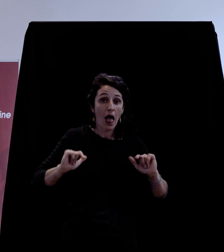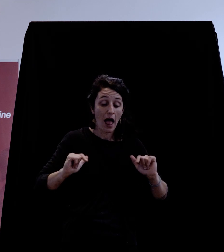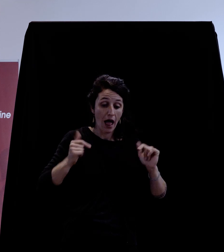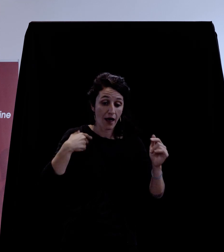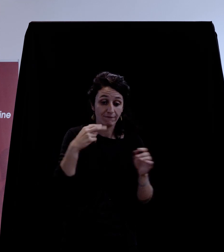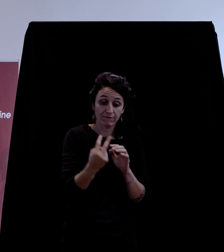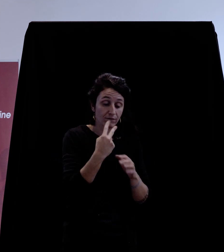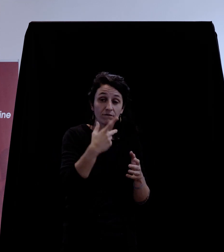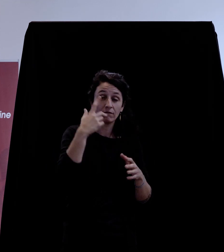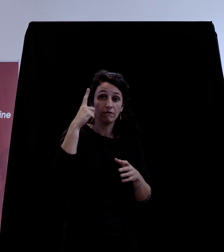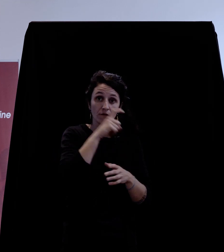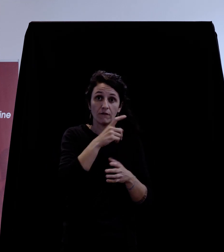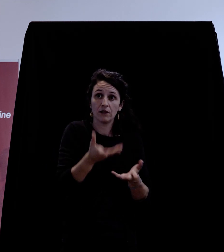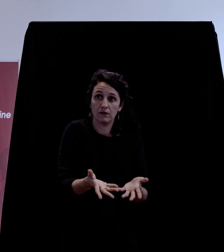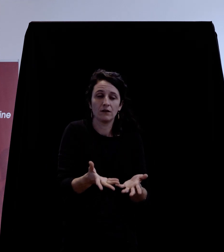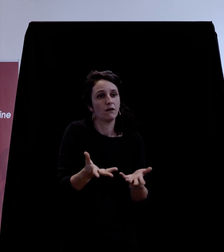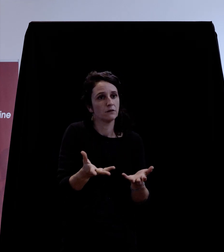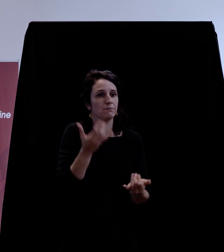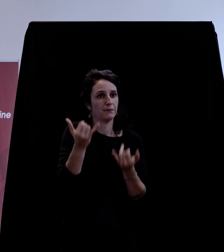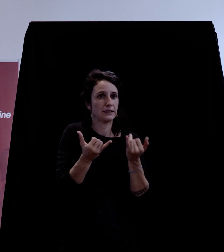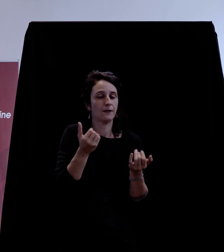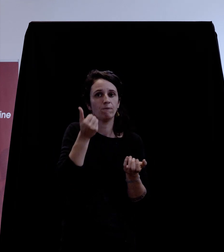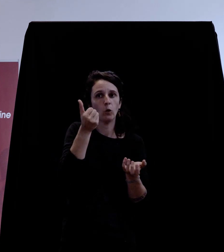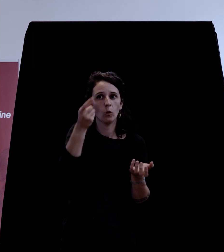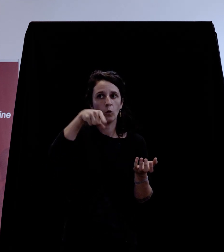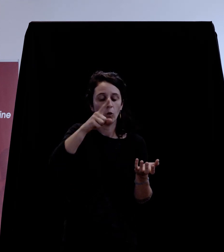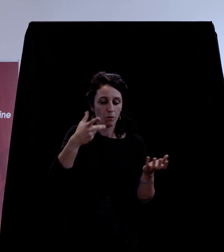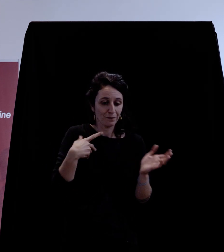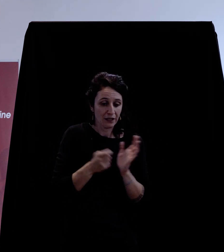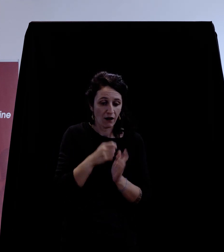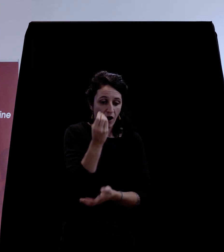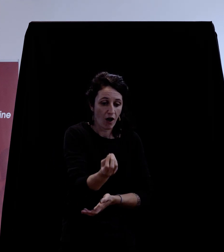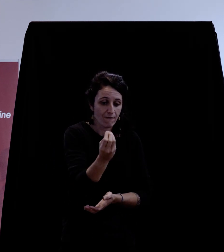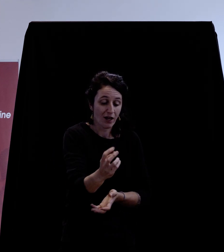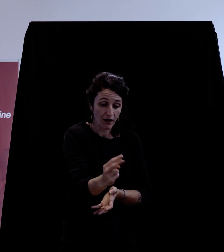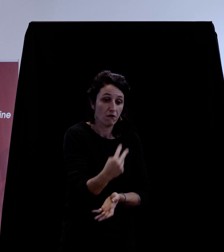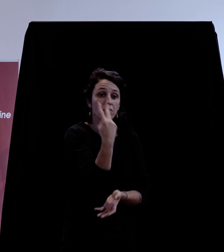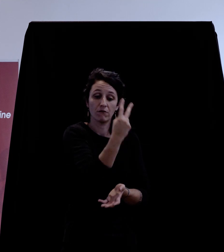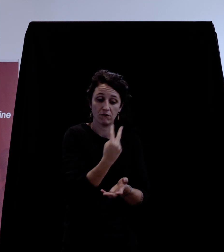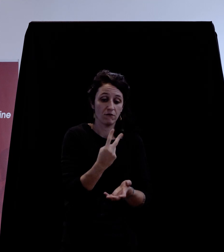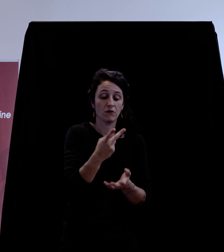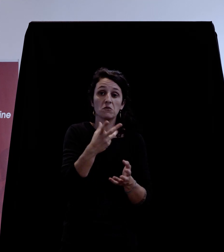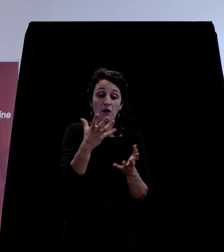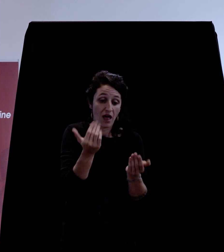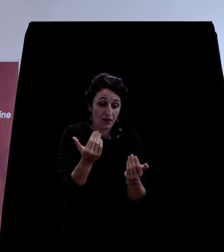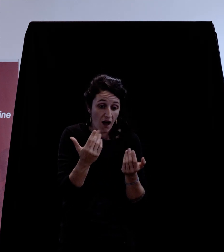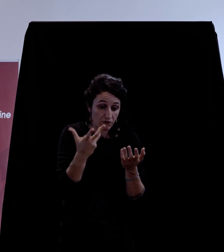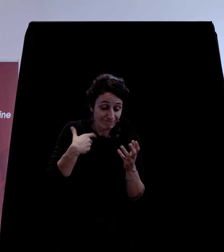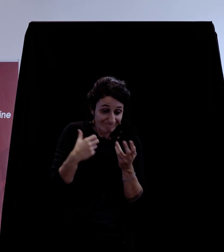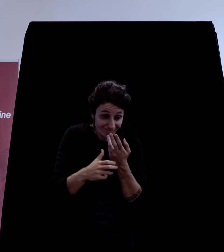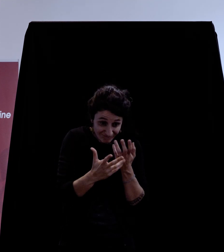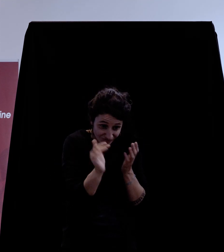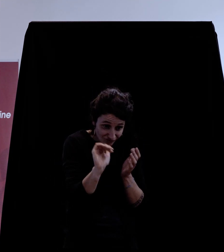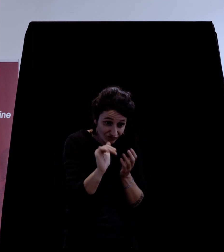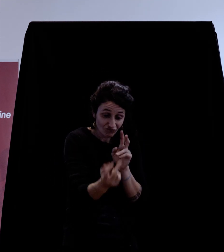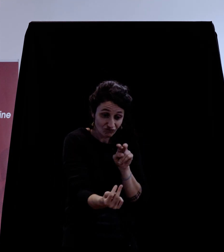to look at you and give you that beautiful response? And they're not doing that. And that's upsetting for